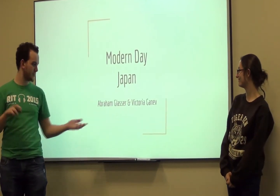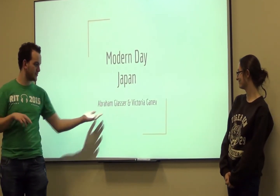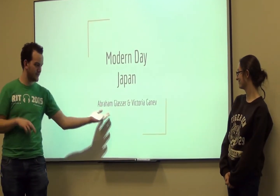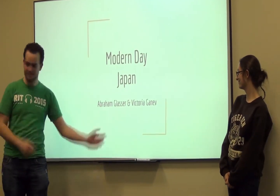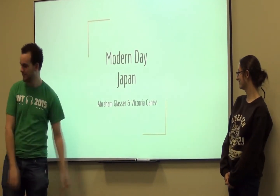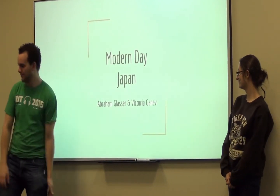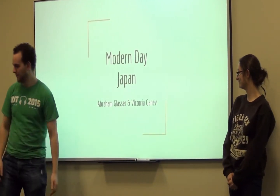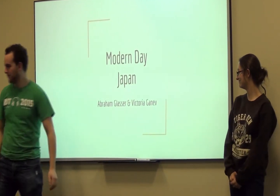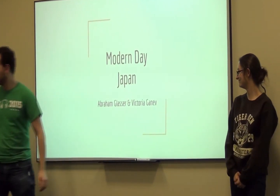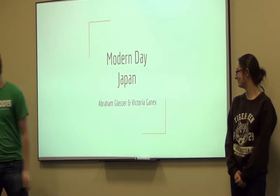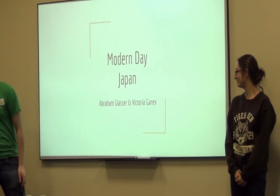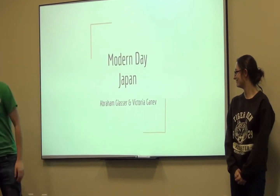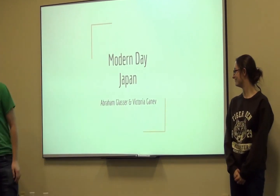Glazer.